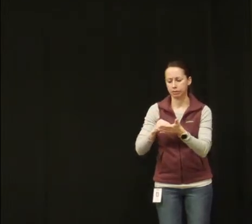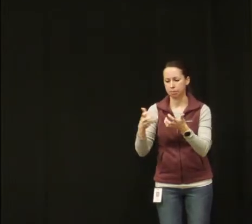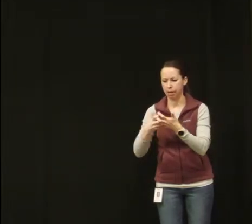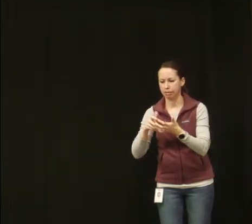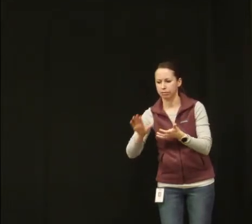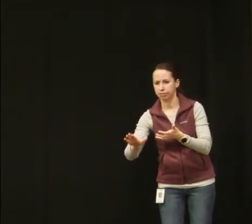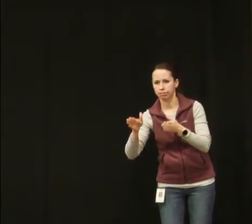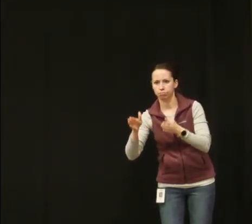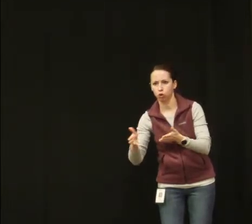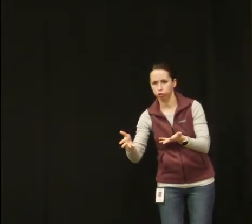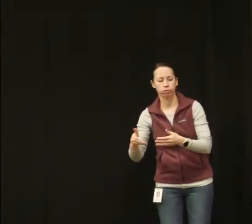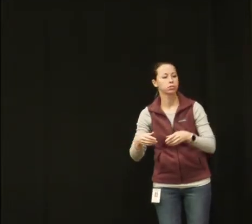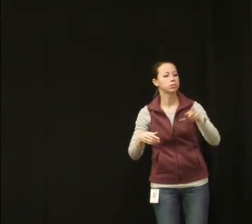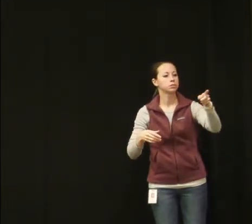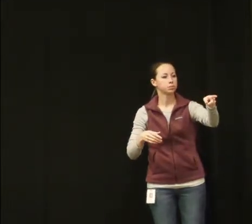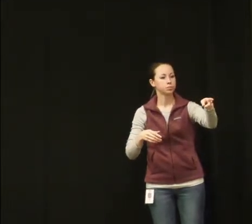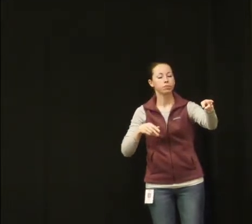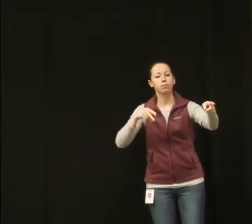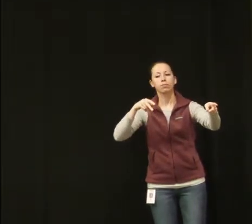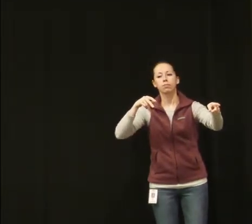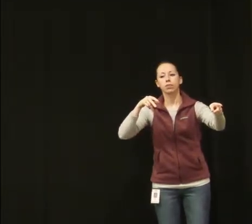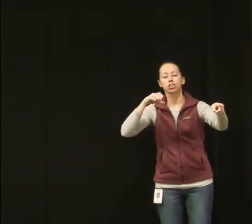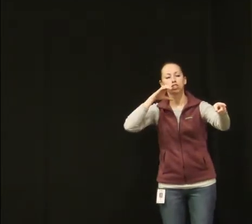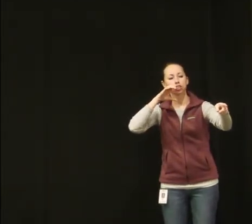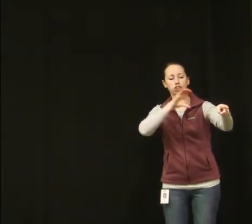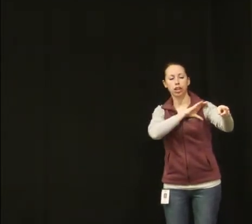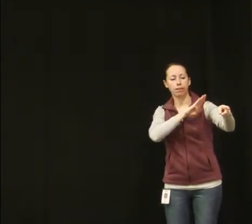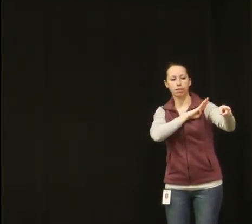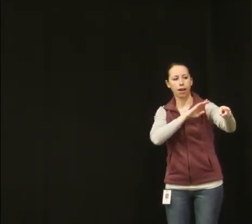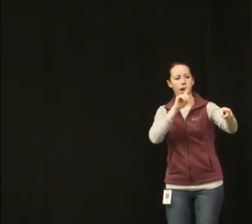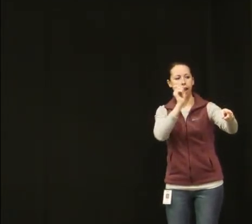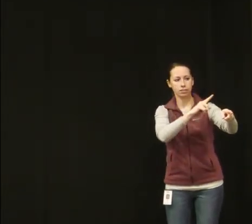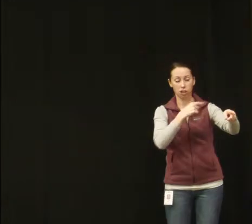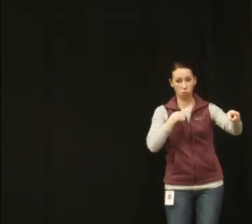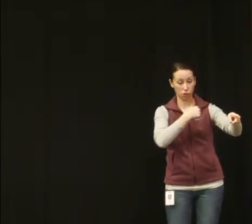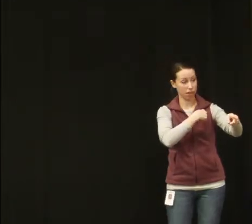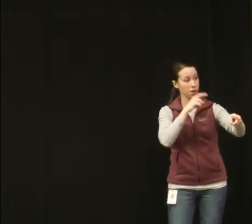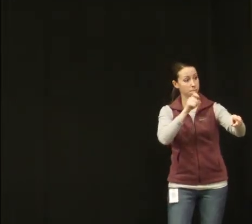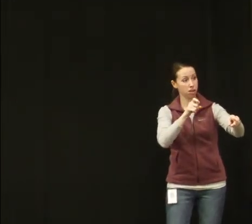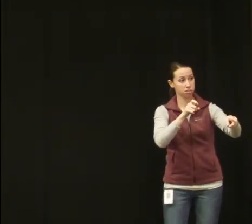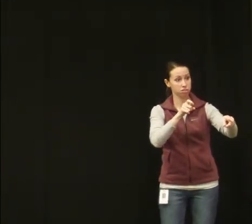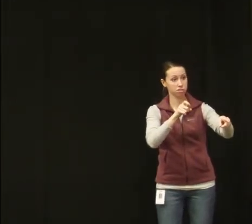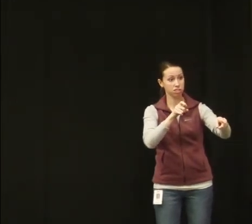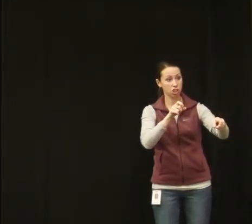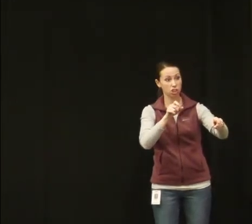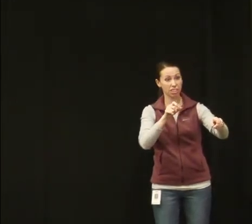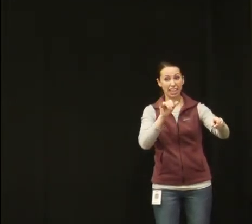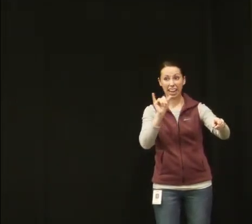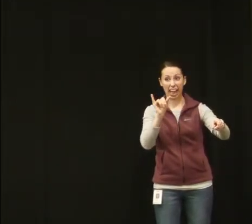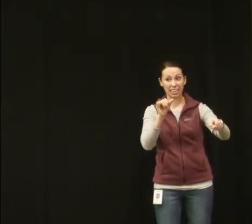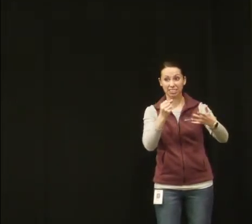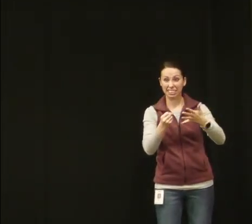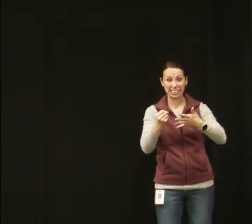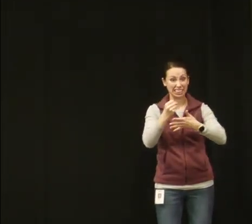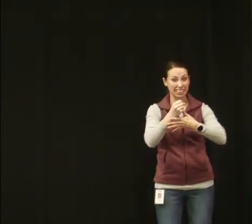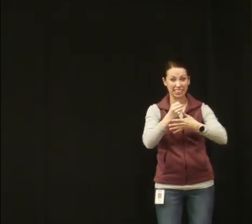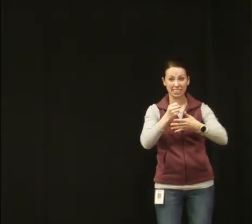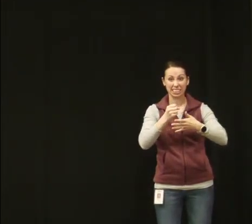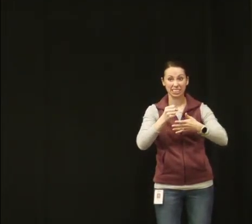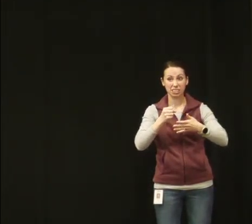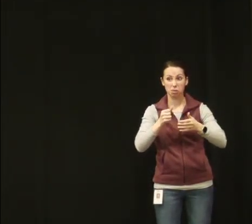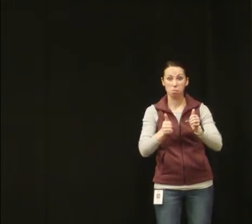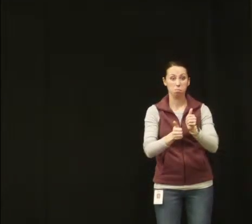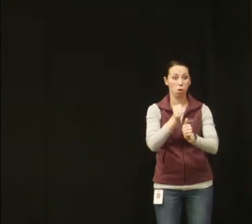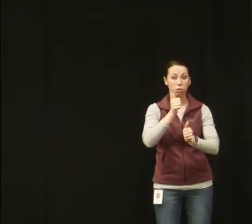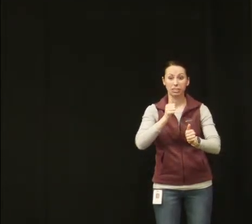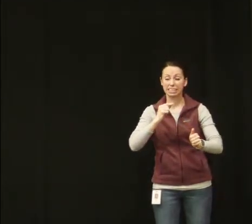need to say the priority, the greatest priority, like? Right, the Prioritize prioritize need. need. Yeah. You don't